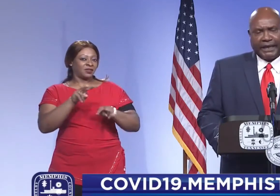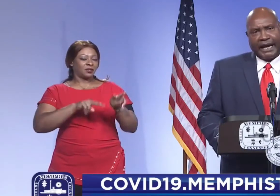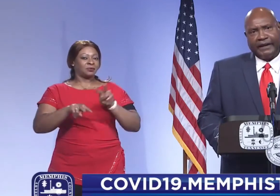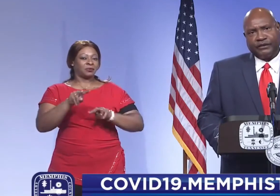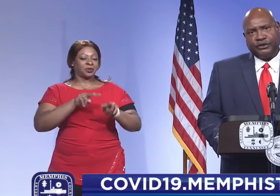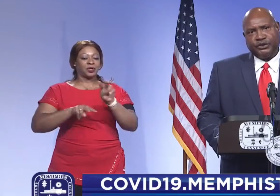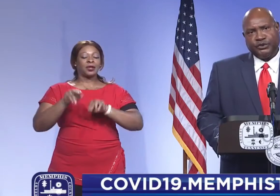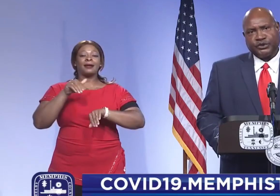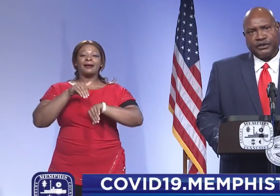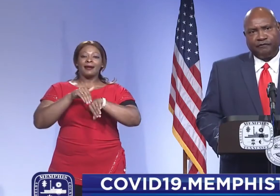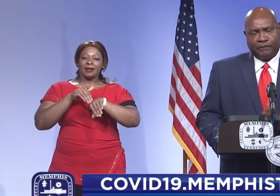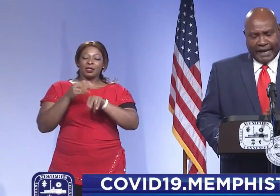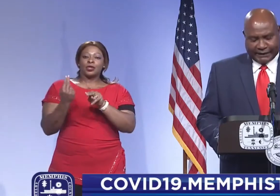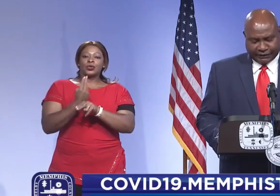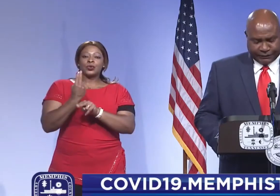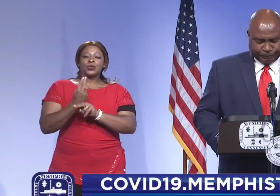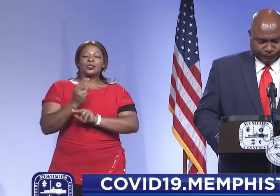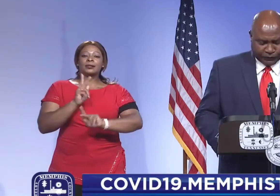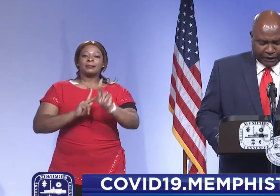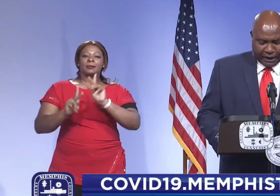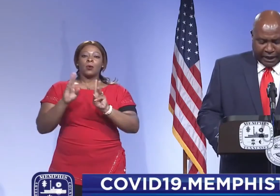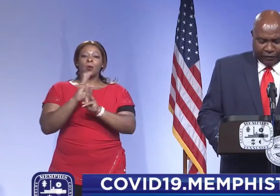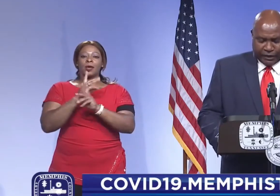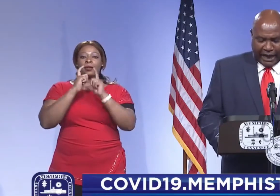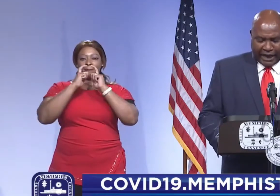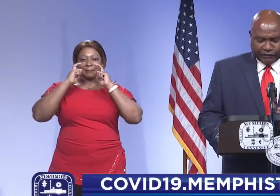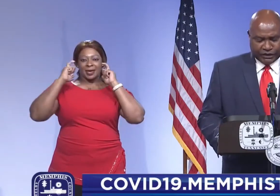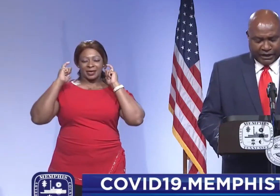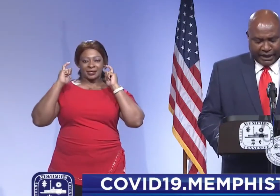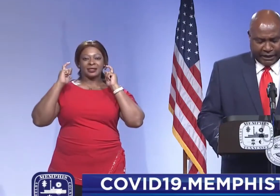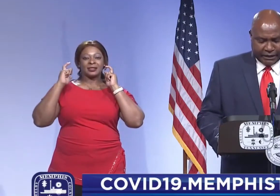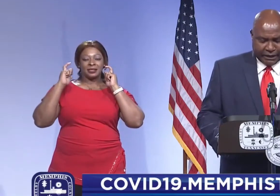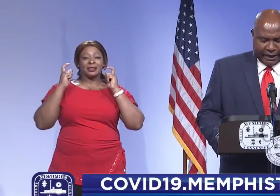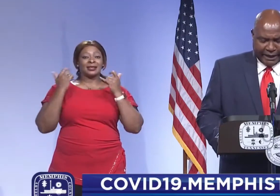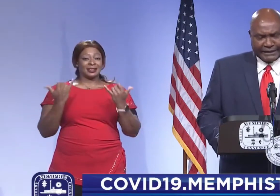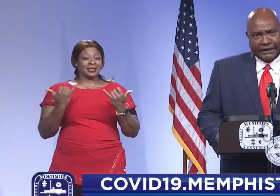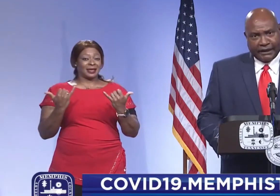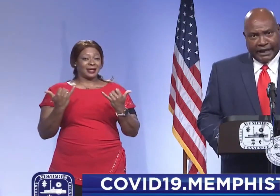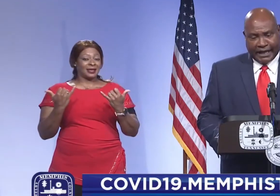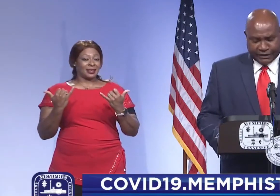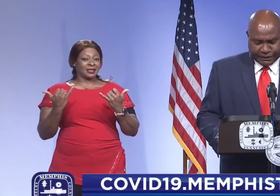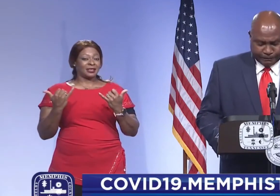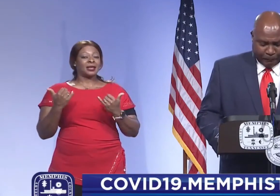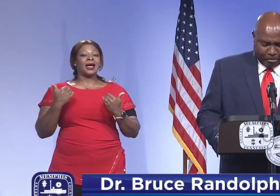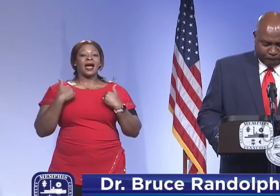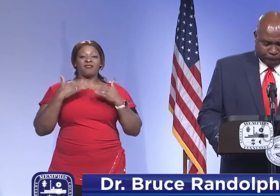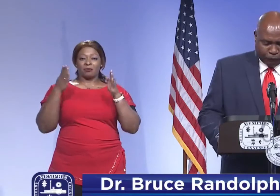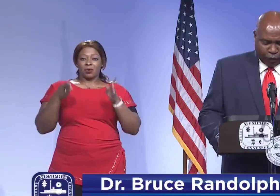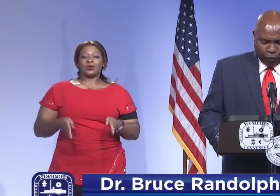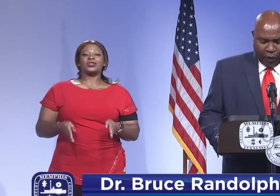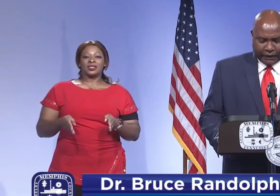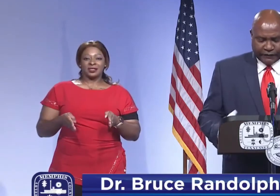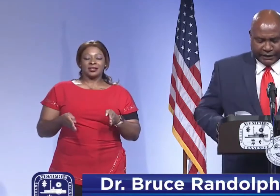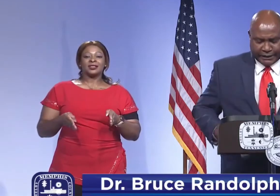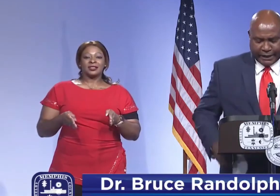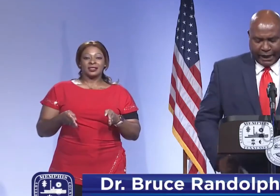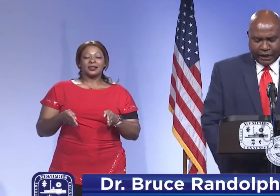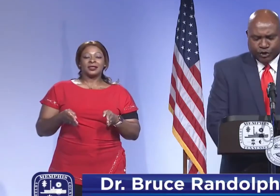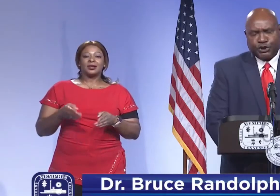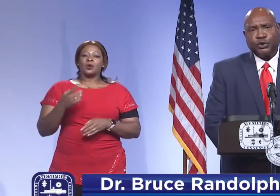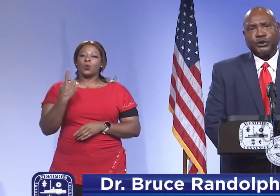looking at the use of masks. And we have today as a guest one of